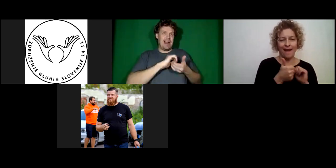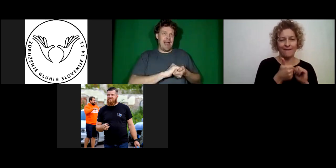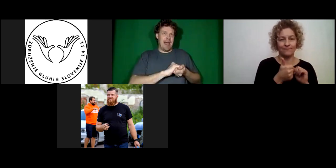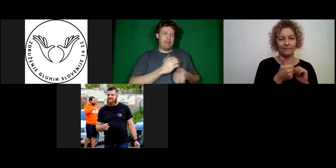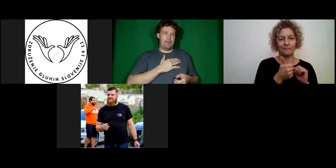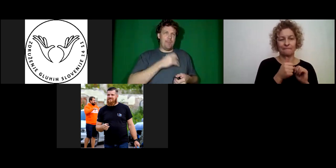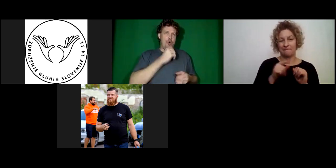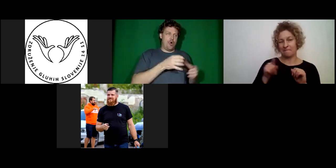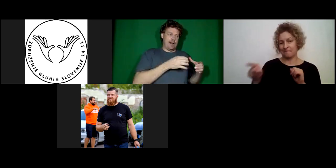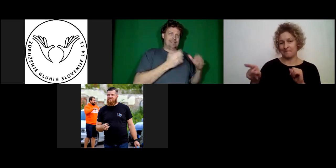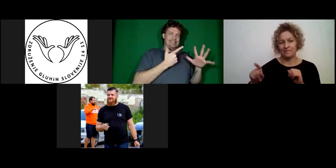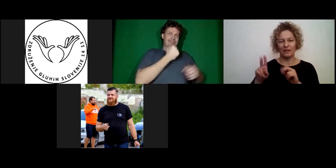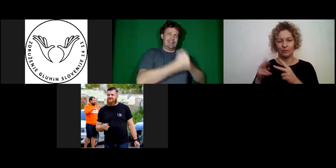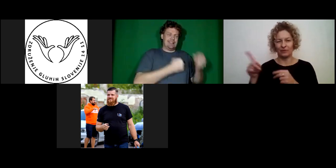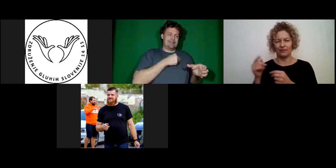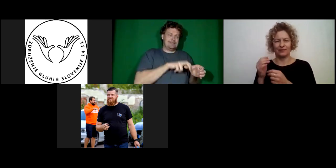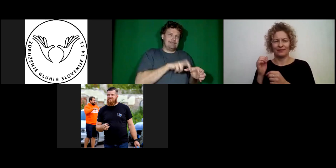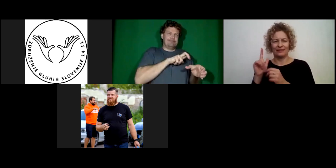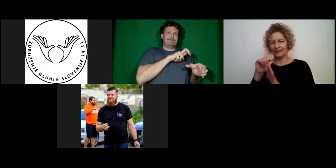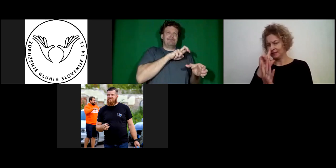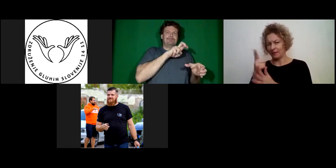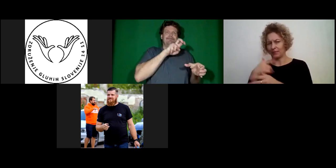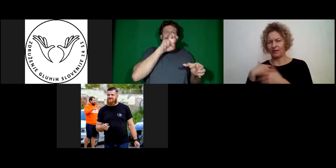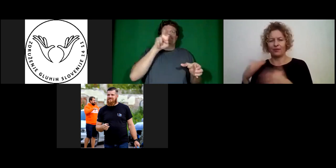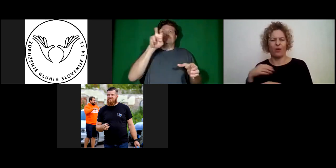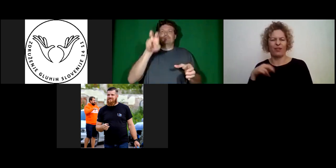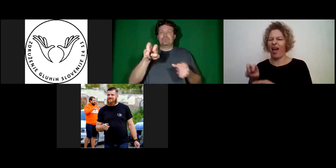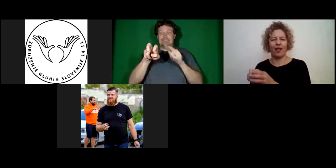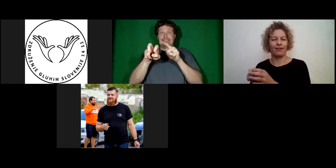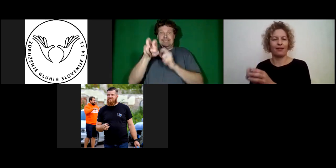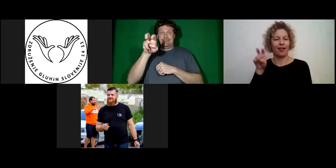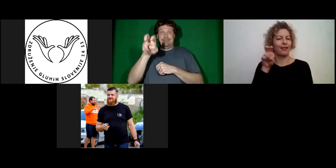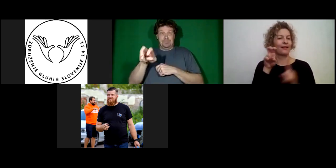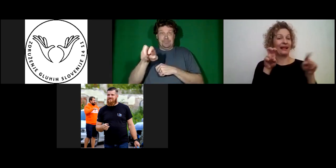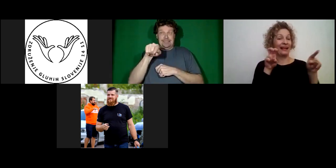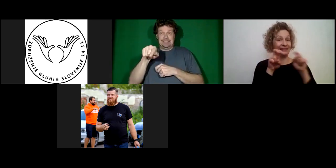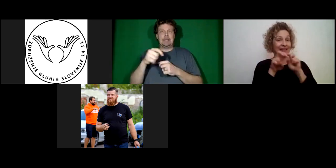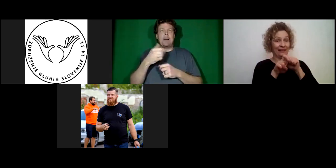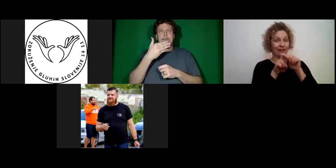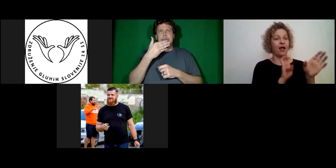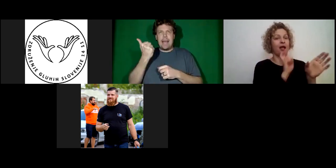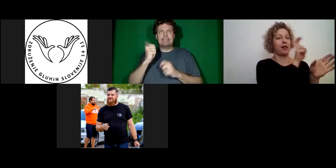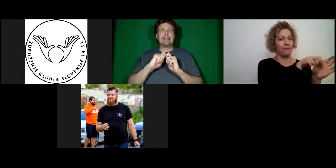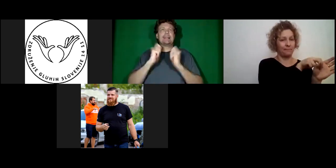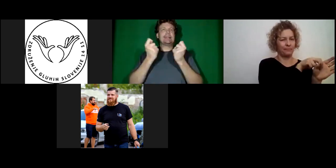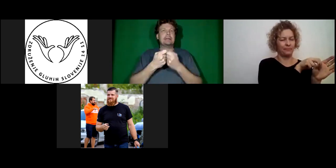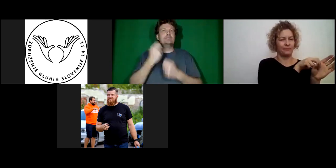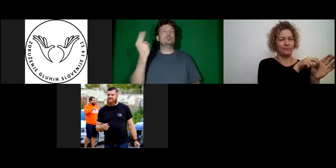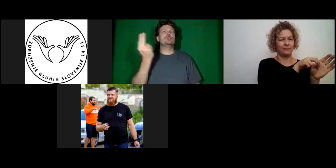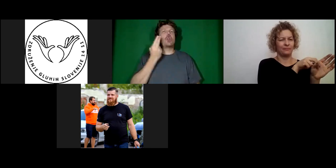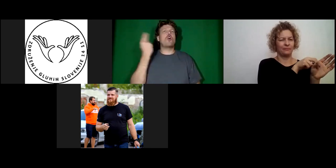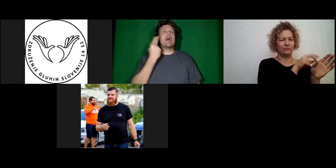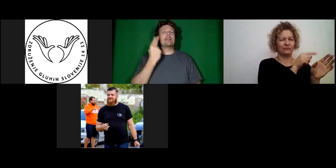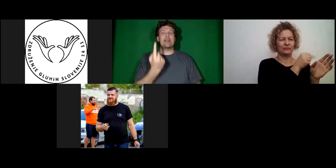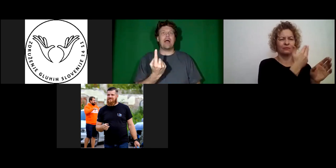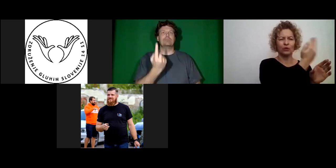for my club, the club that I was with for 7 years. I wanted to join the